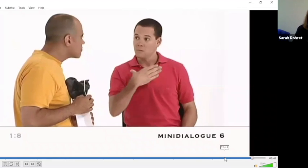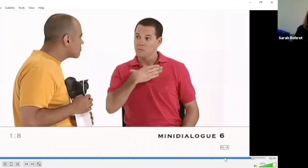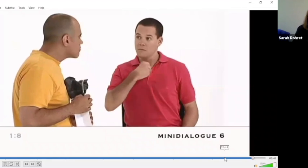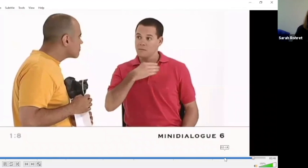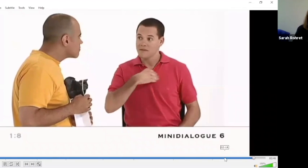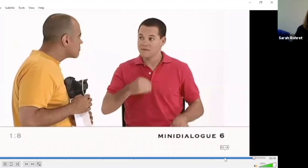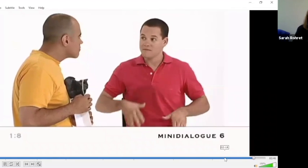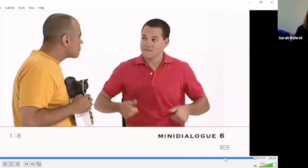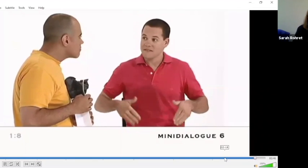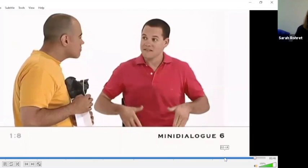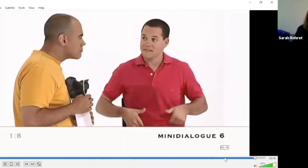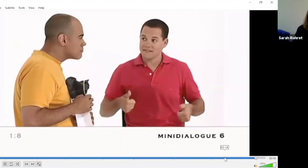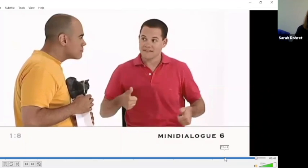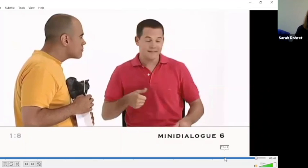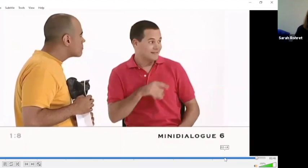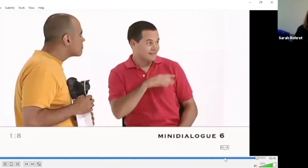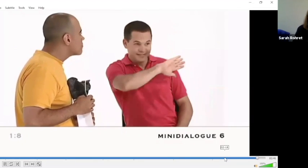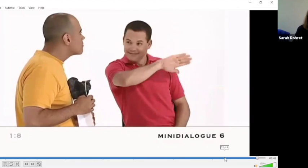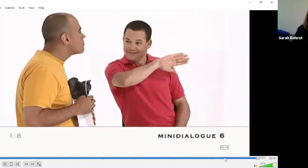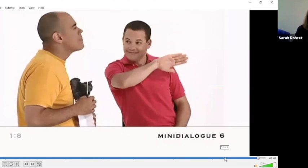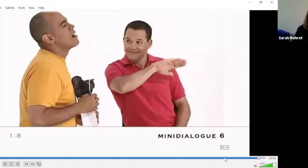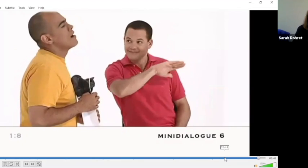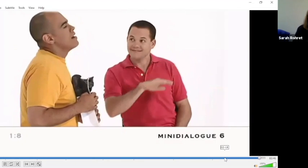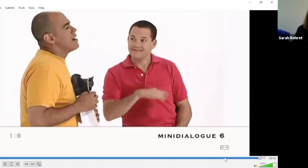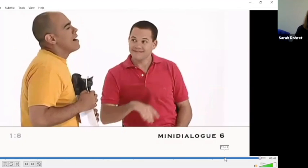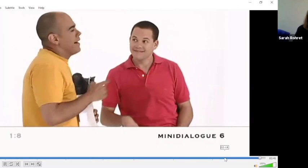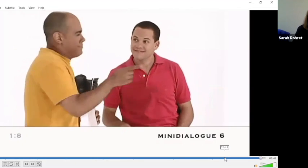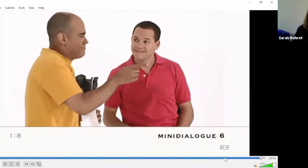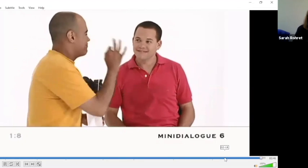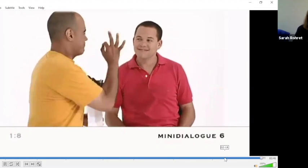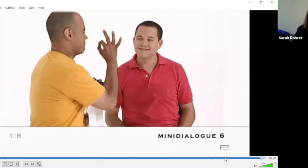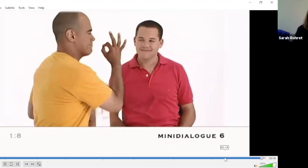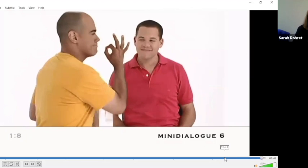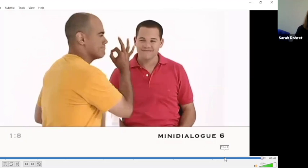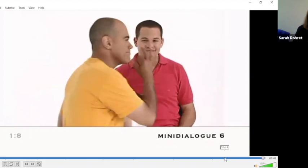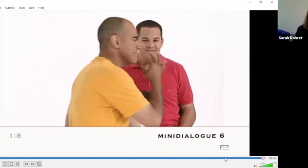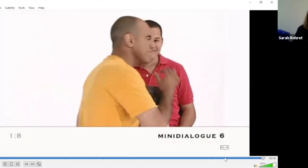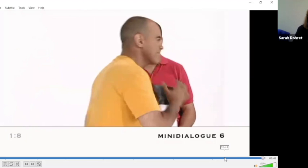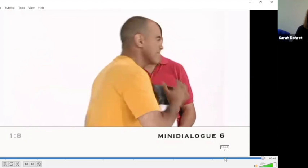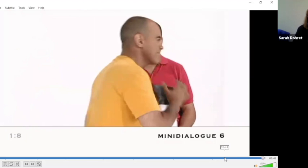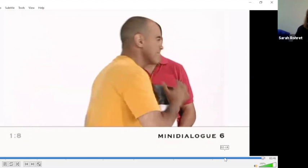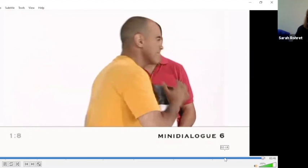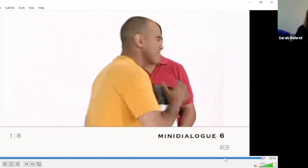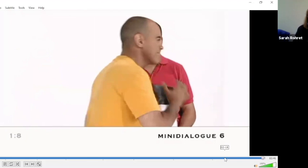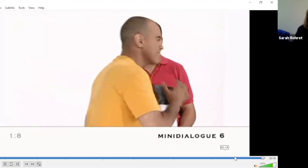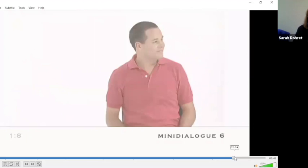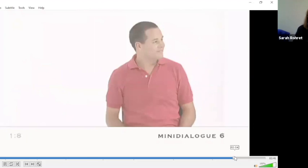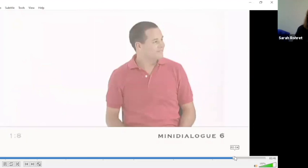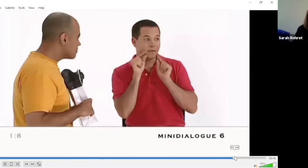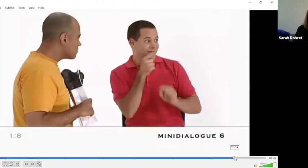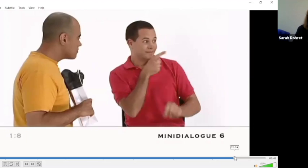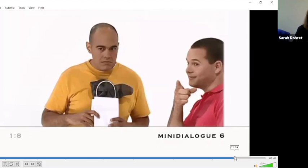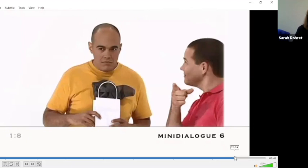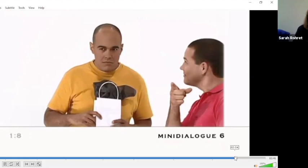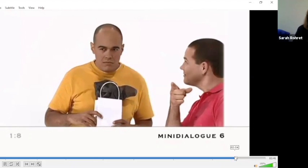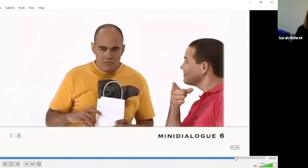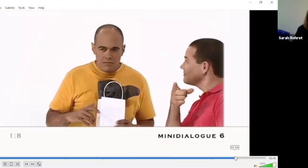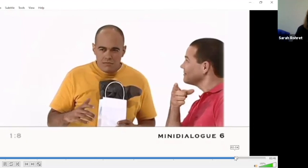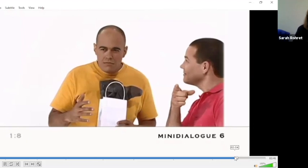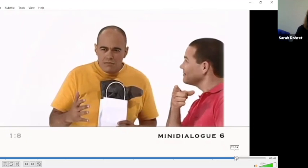One on the right with a coat and pants. No pants. But he did a color there. Yeah, okay.